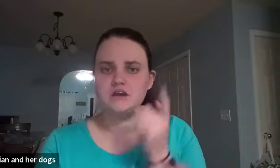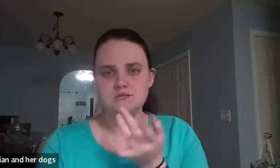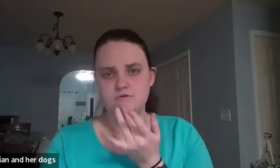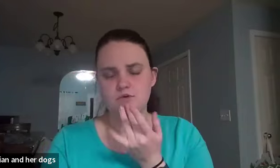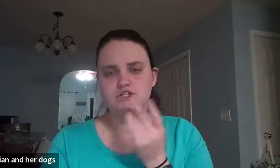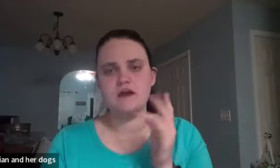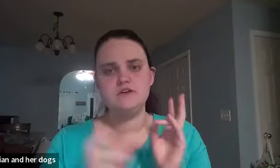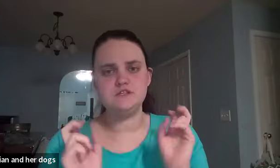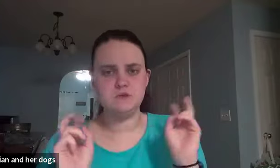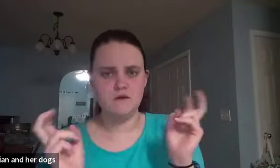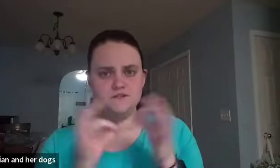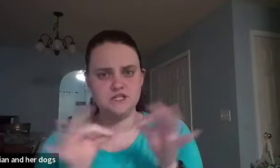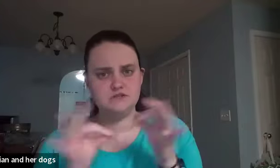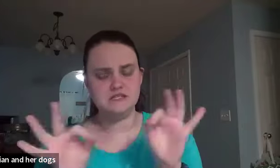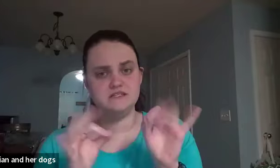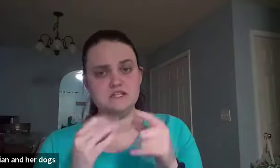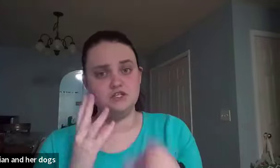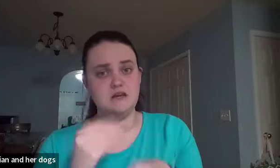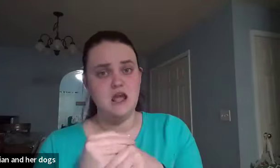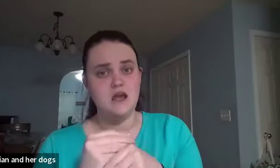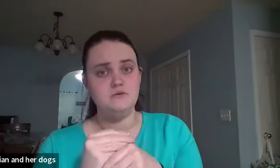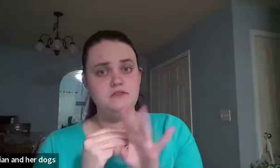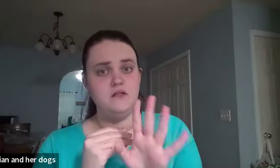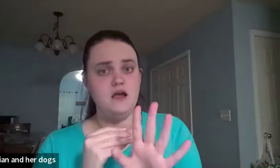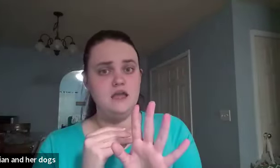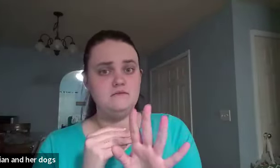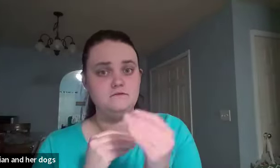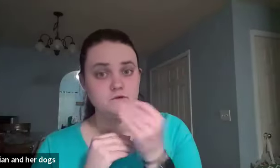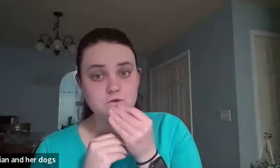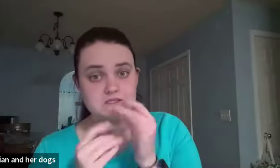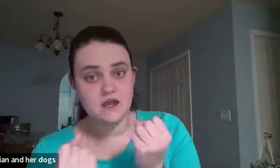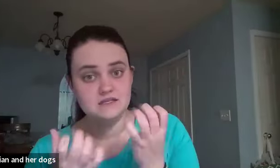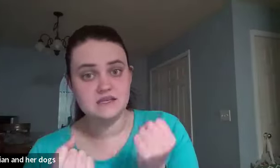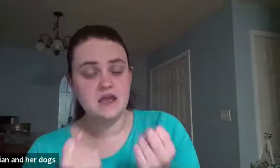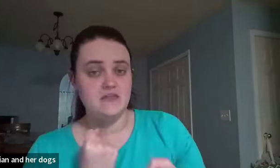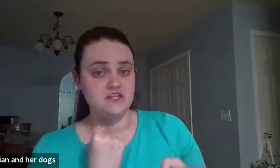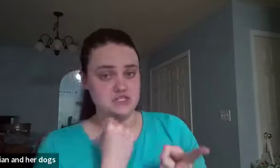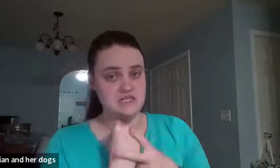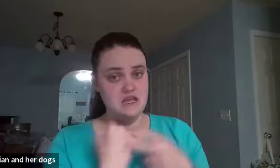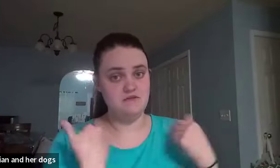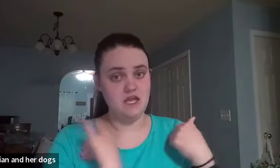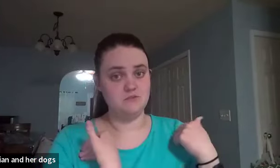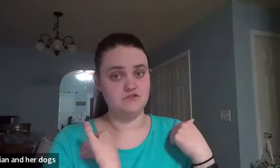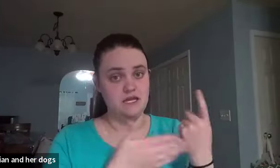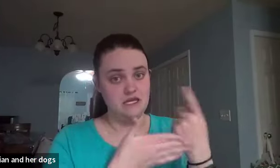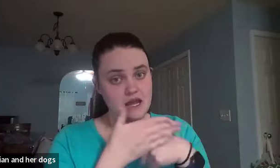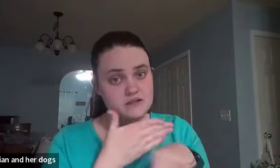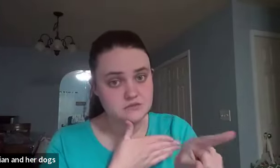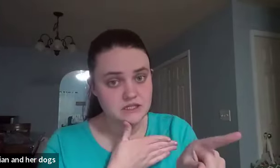you guys prefer? Would you rather do some conversational sentences that you can add with like food signs and then just save animals for like next